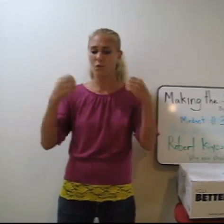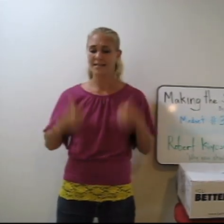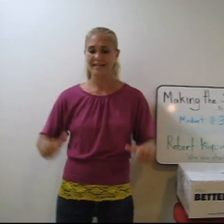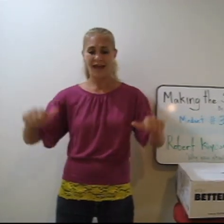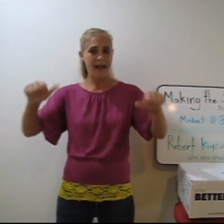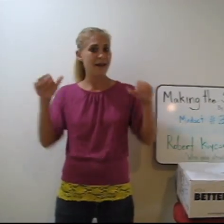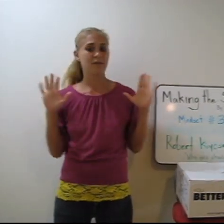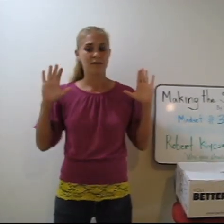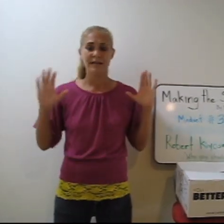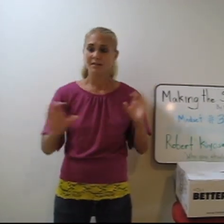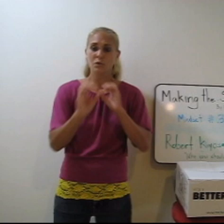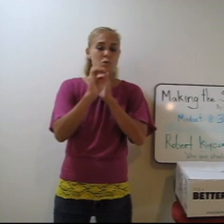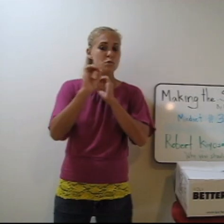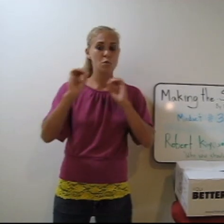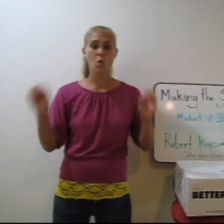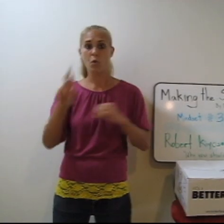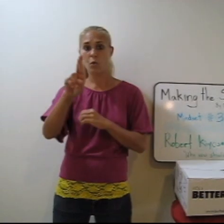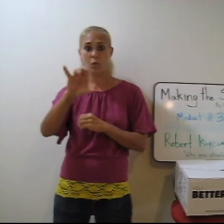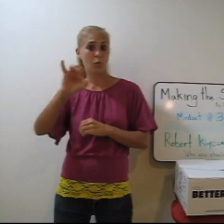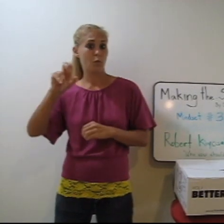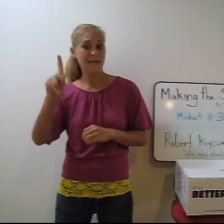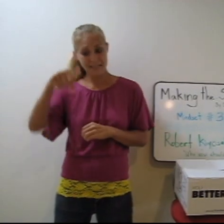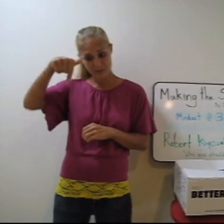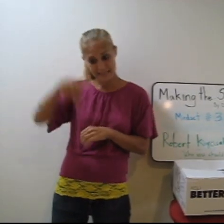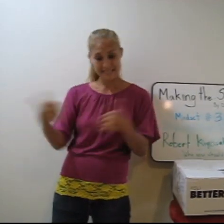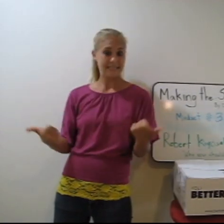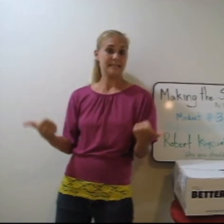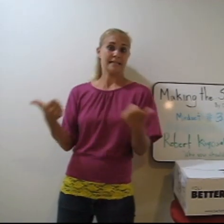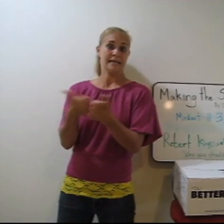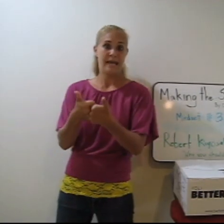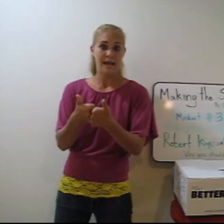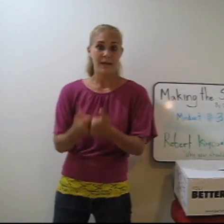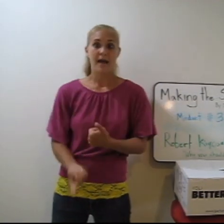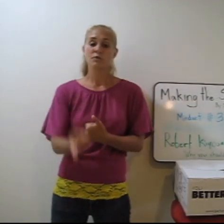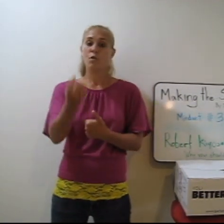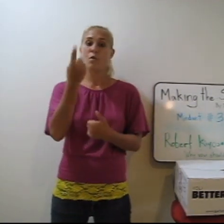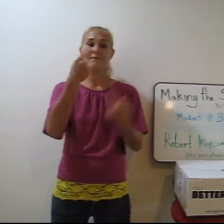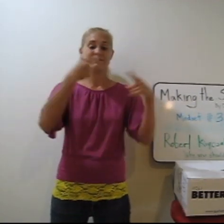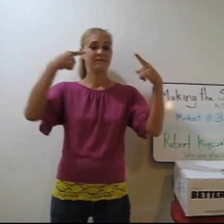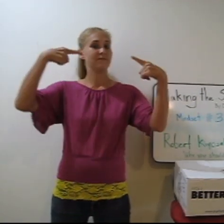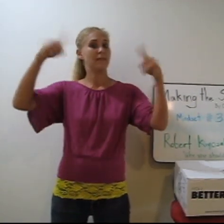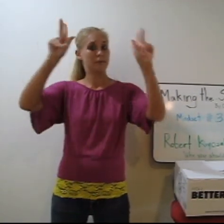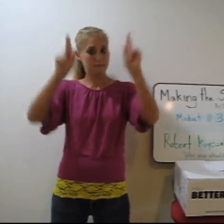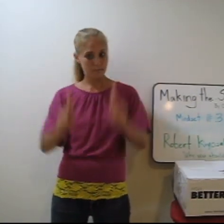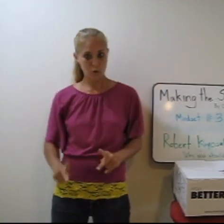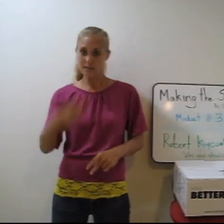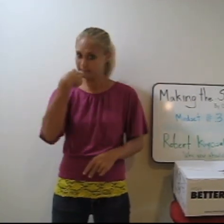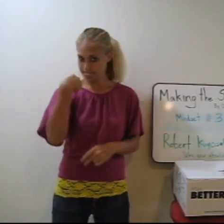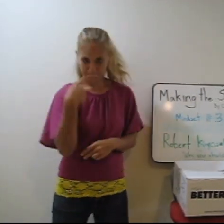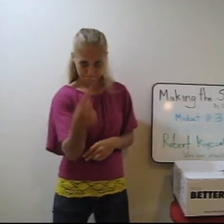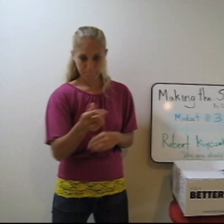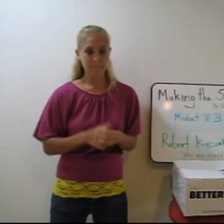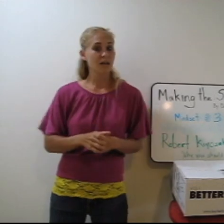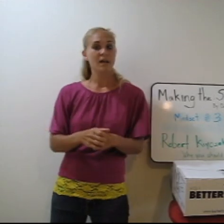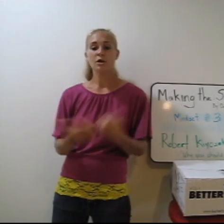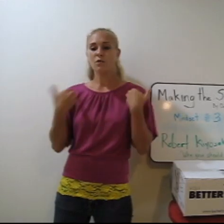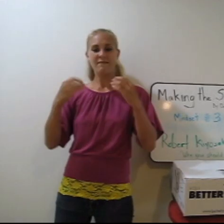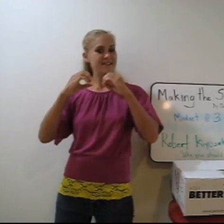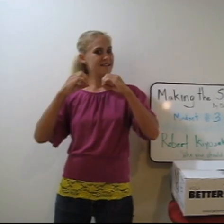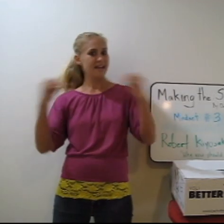little quote-unquote skin in the game, as renowned investor Warren Buffett puts it. You don't have anything at stake. Although